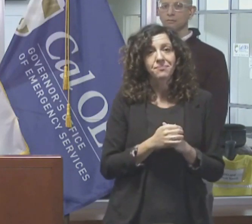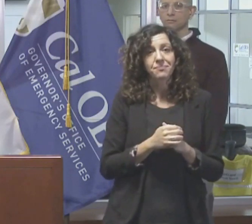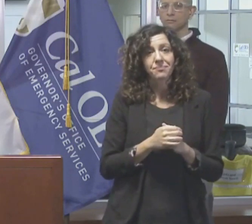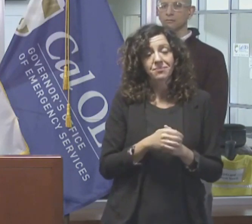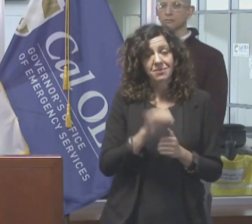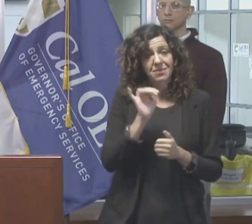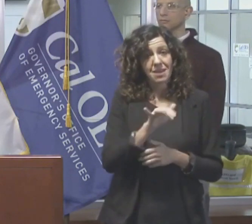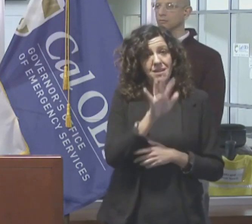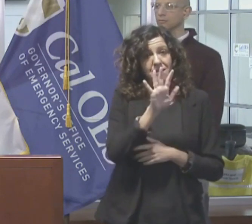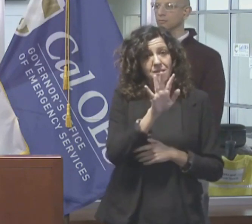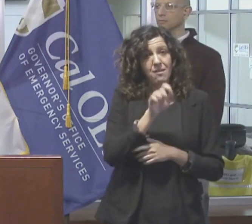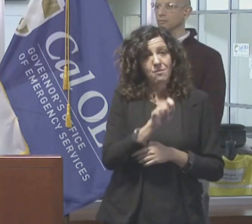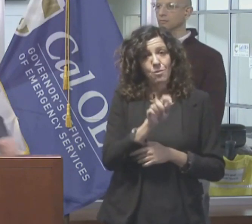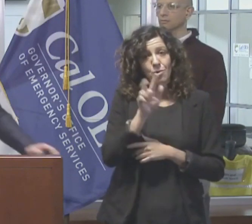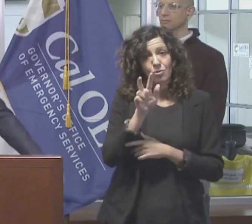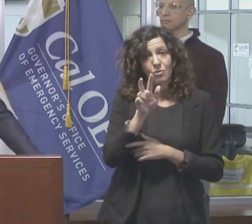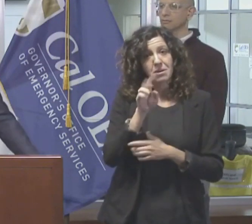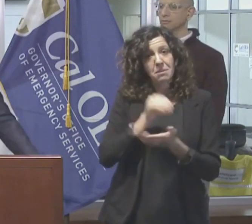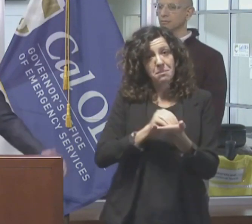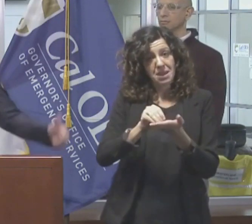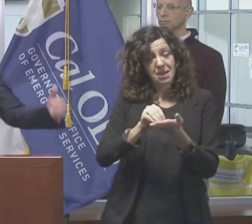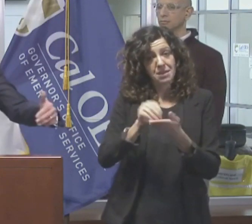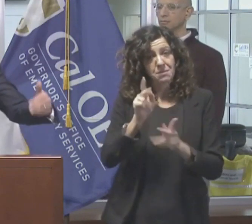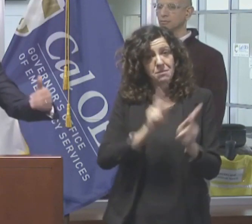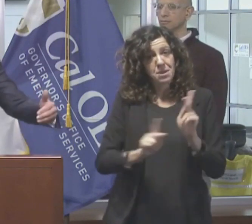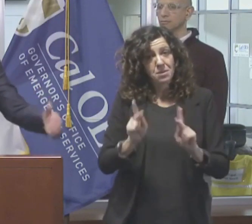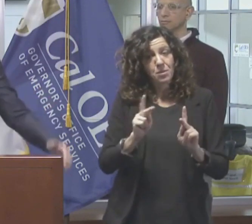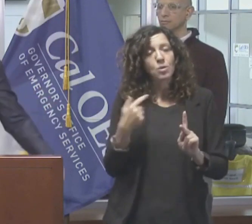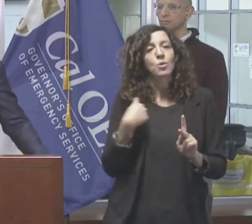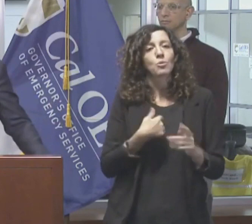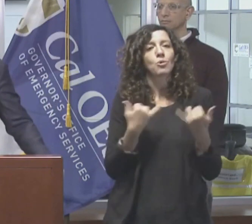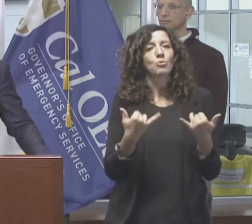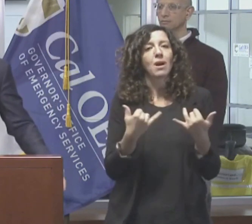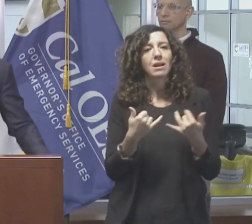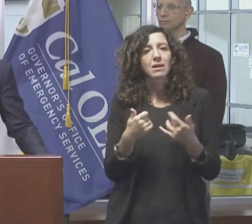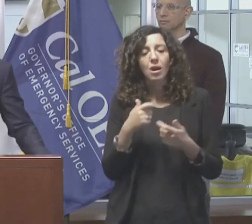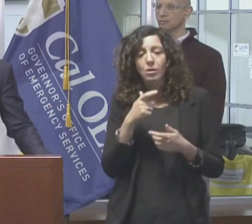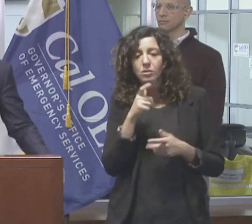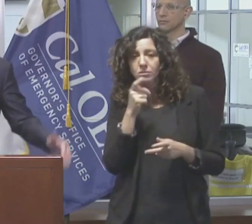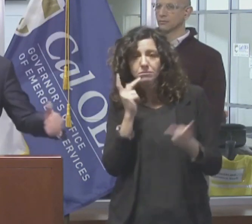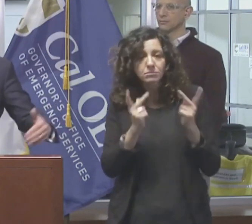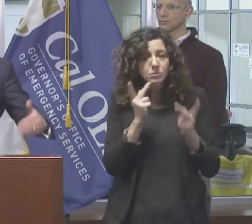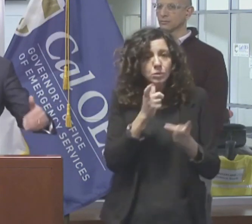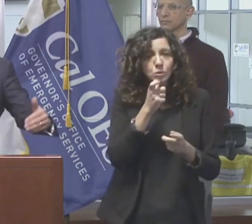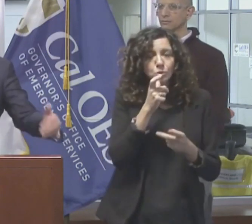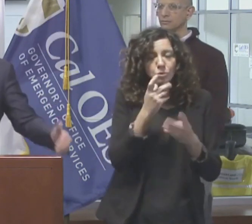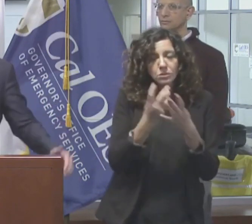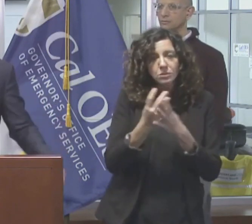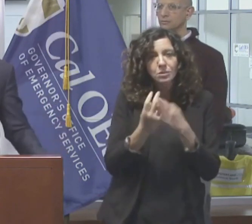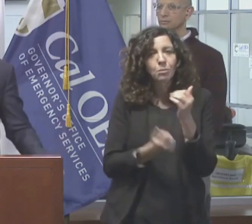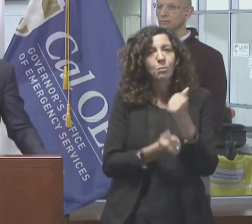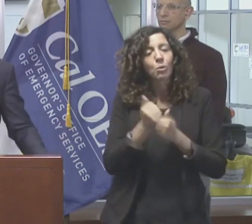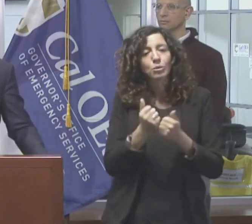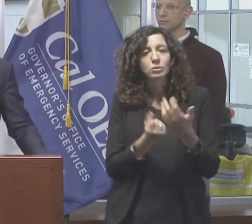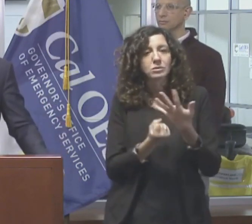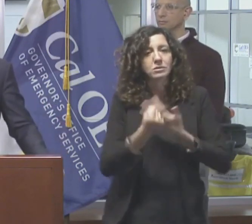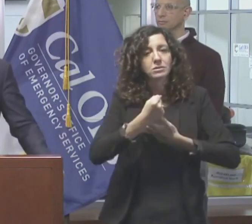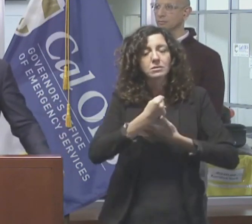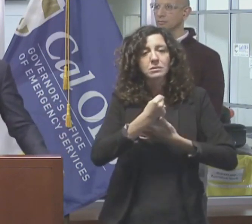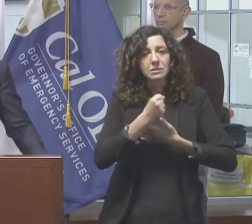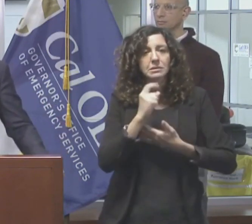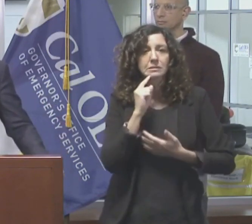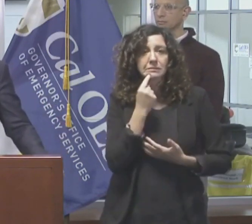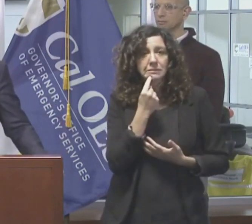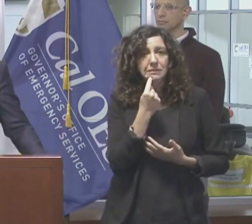those 5.3 million, 65 years and over, we are prioritizing their safety because of their unique vulnerabilities